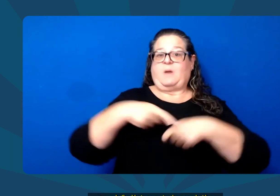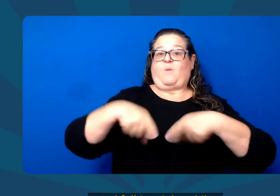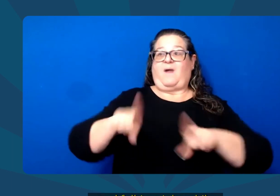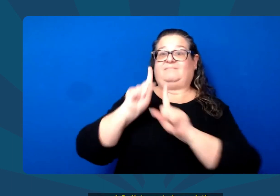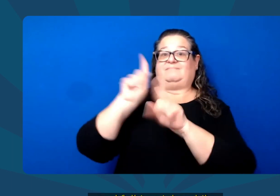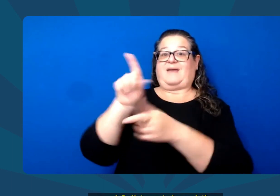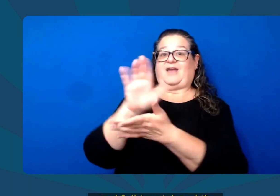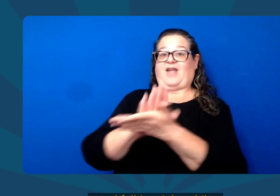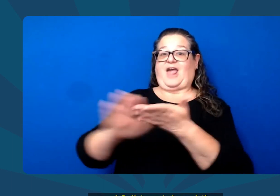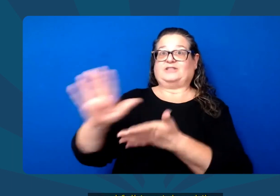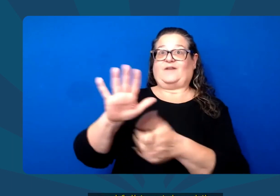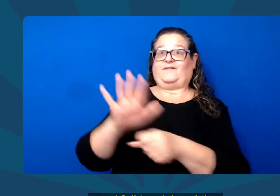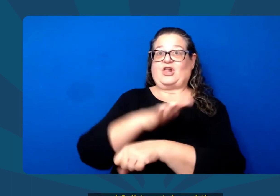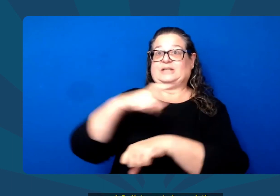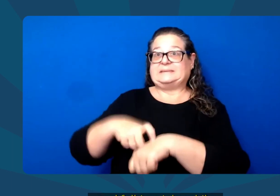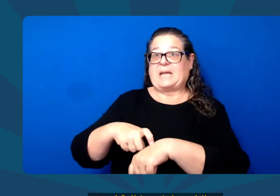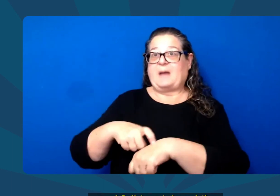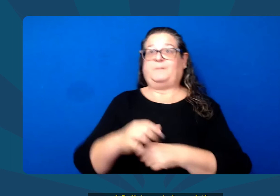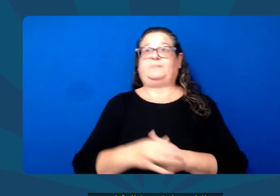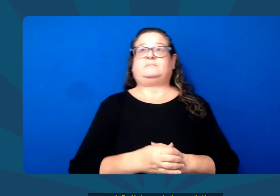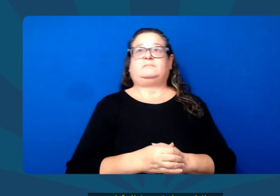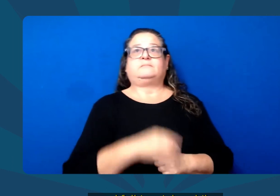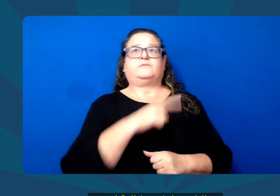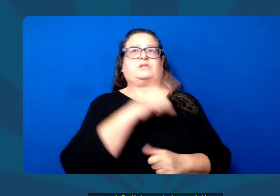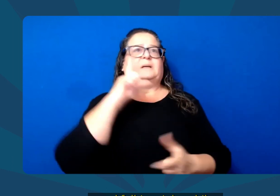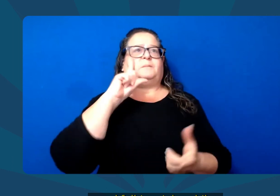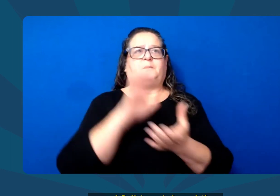full-time jobs while attending college full-time.